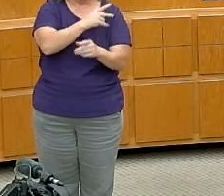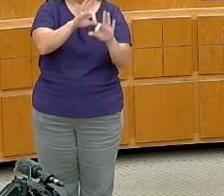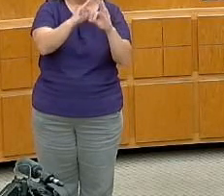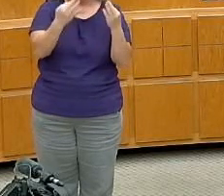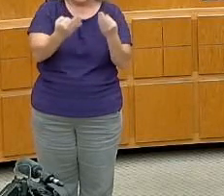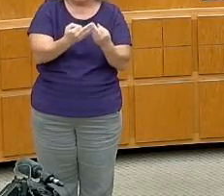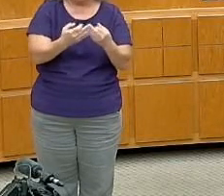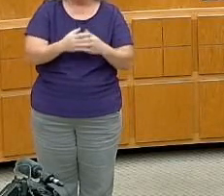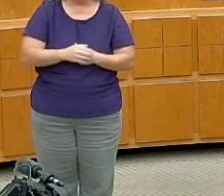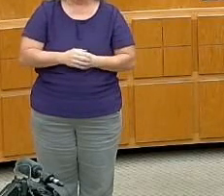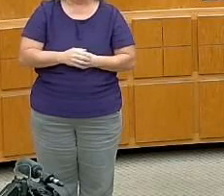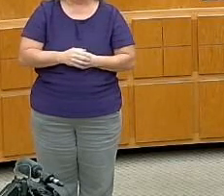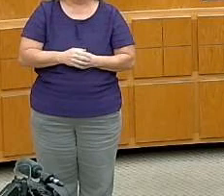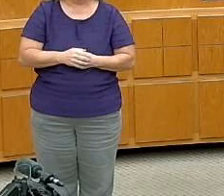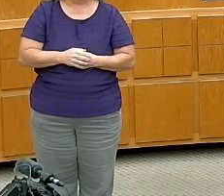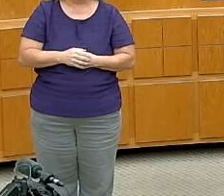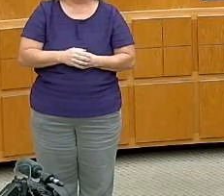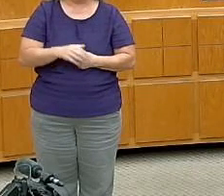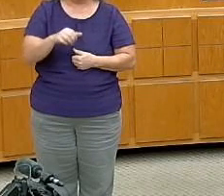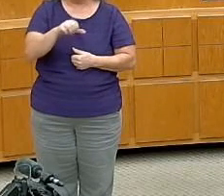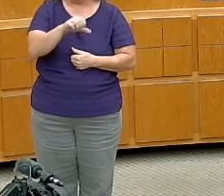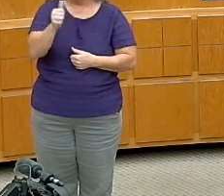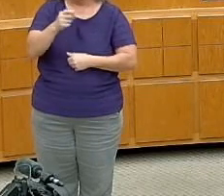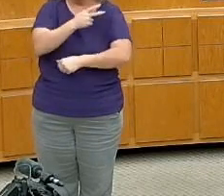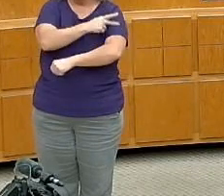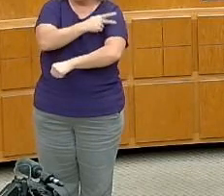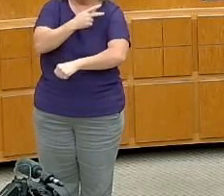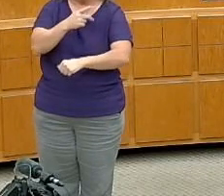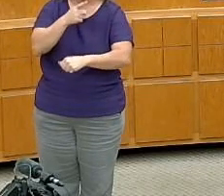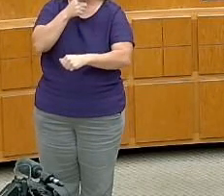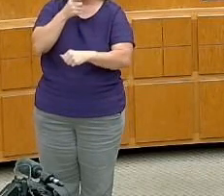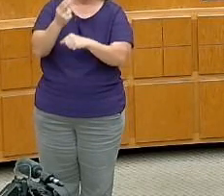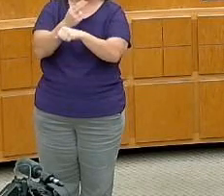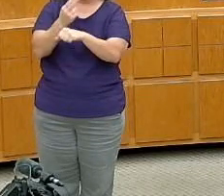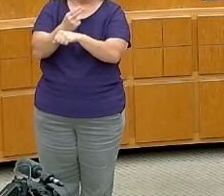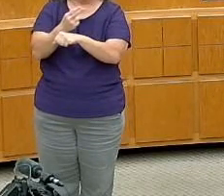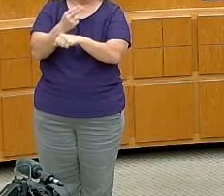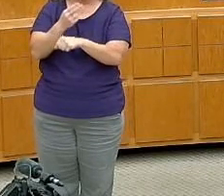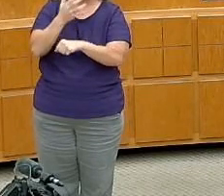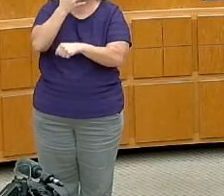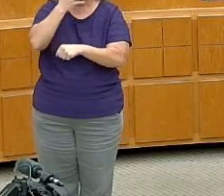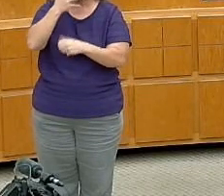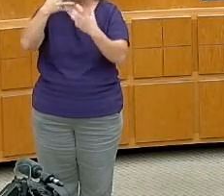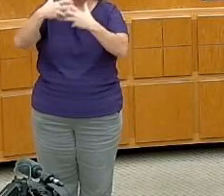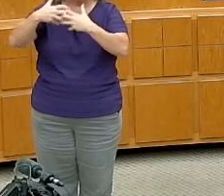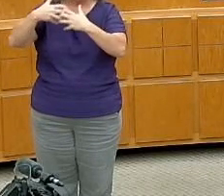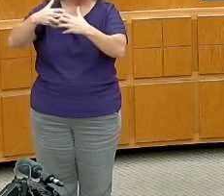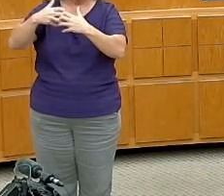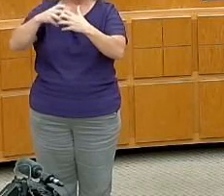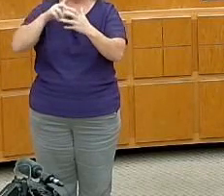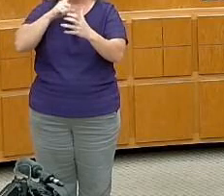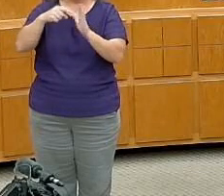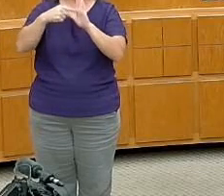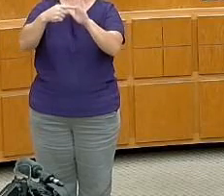And as far as the rest of the patients who are on the ventilator, they're showing great signs of improvement. In fact, today, as of today,